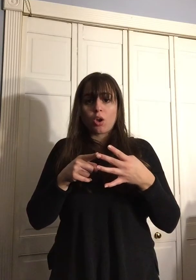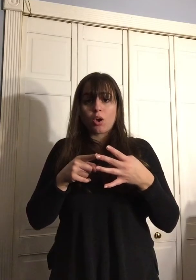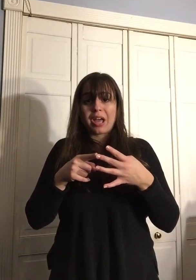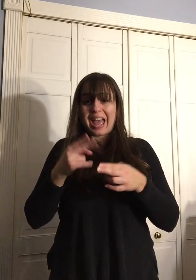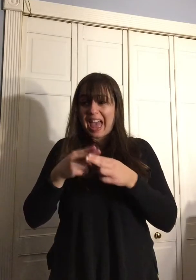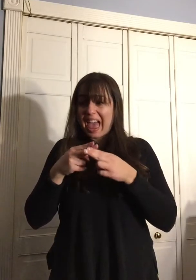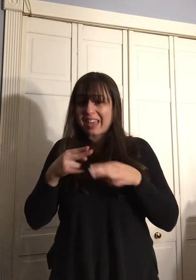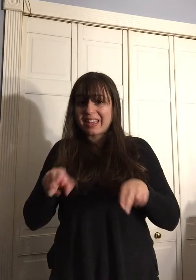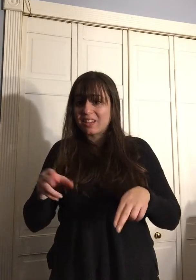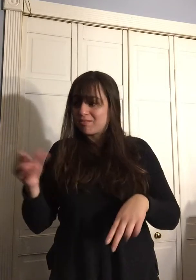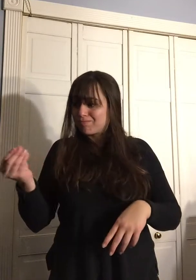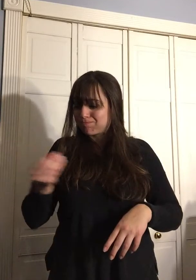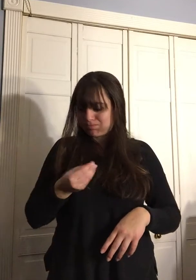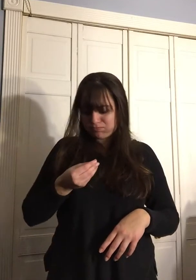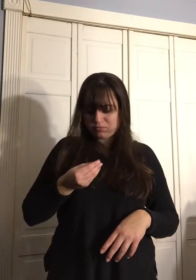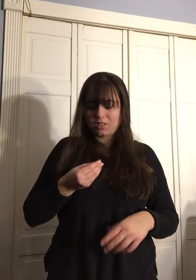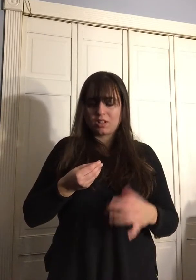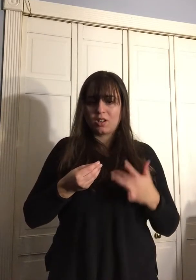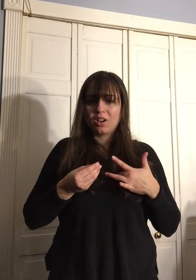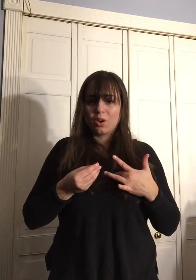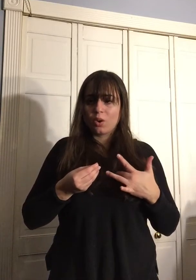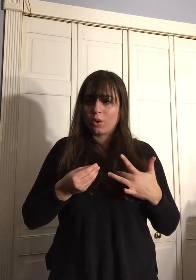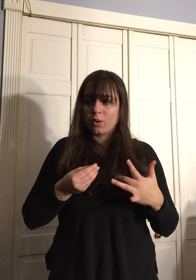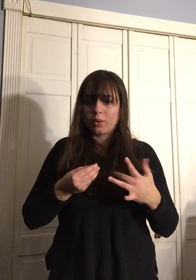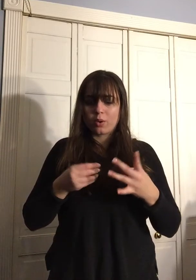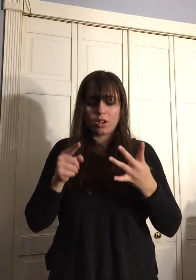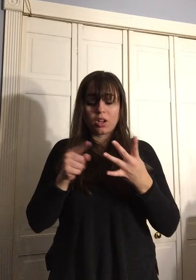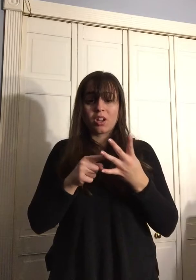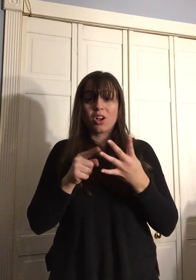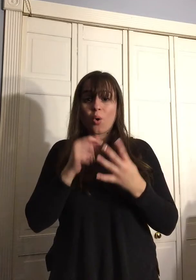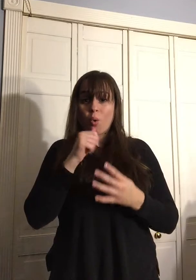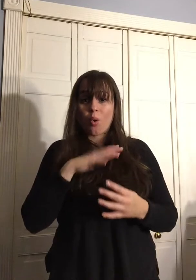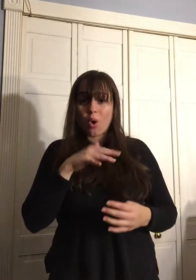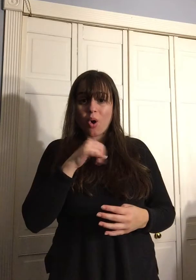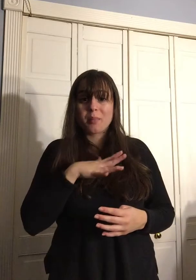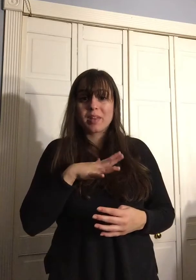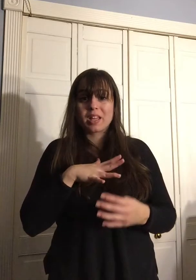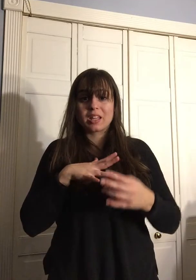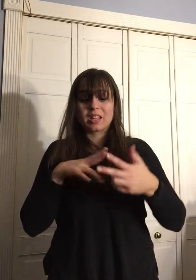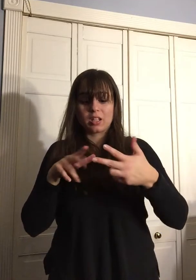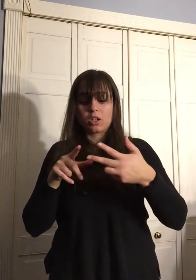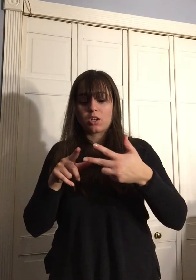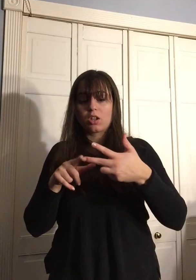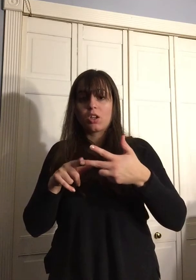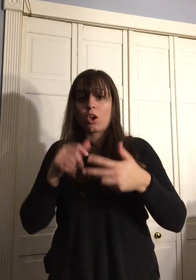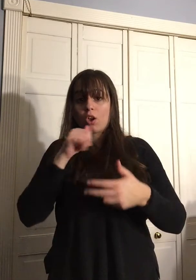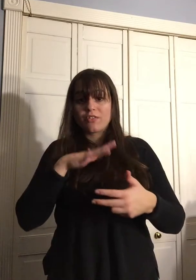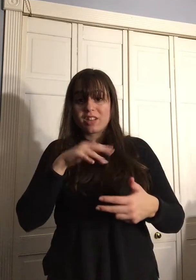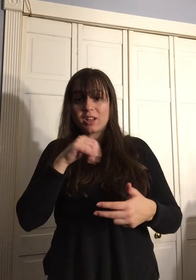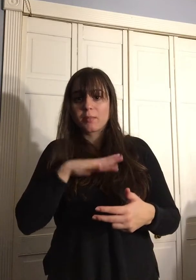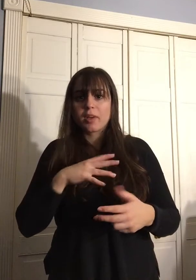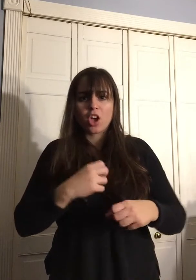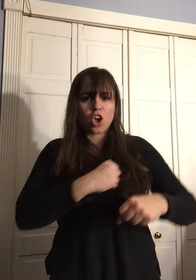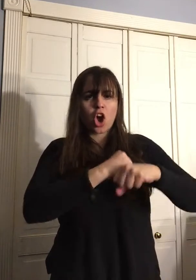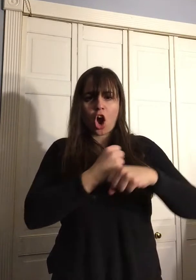It is these people, the officer who brought me his coat, the guard who offered me